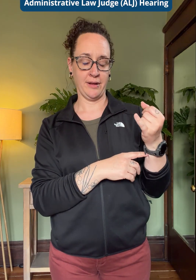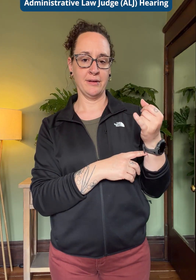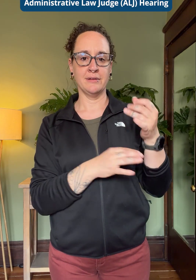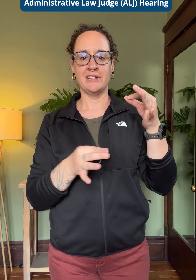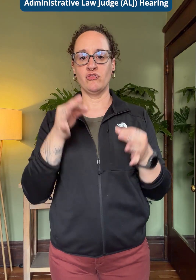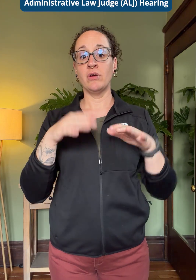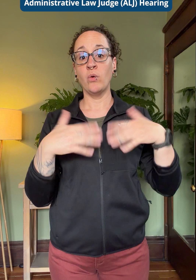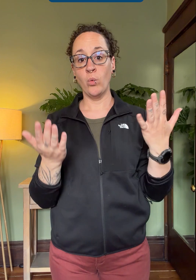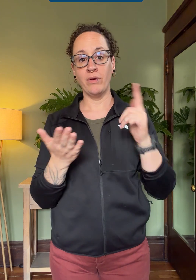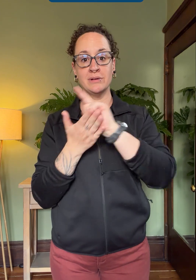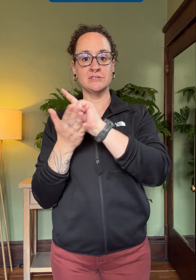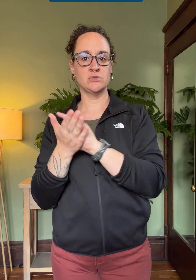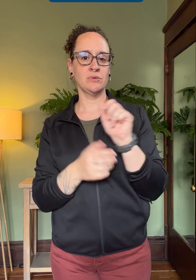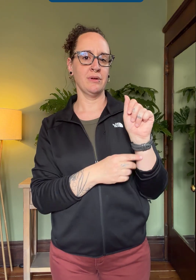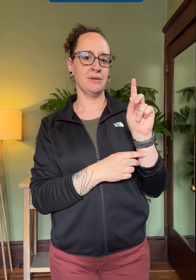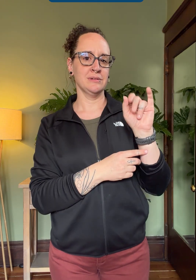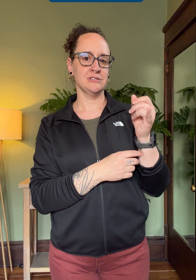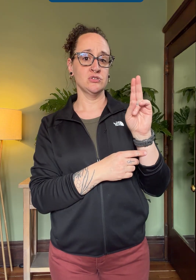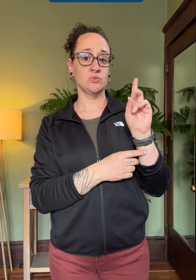hearing or Attorney Adjudicator.